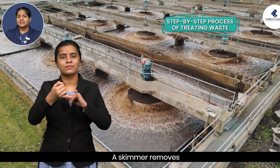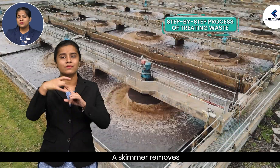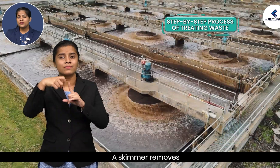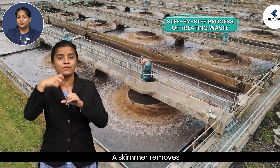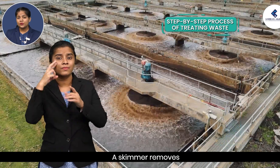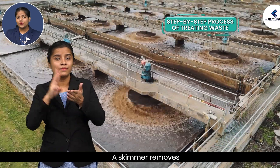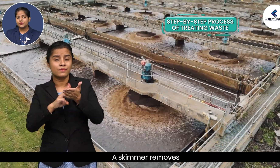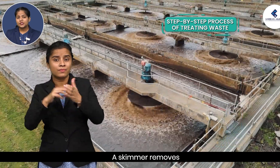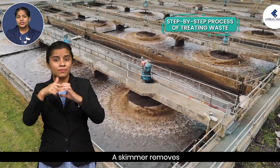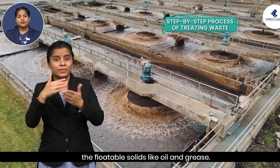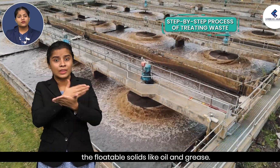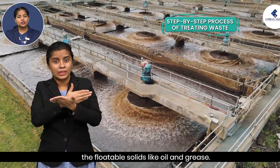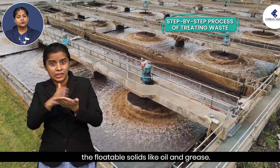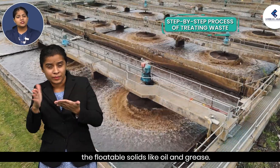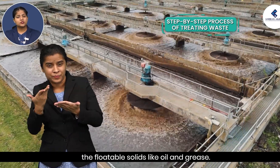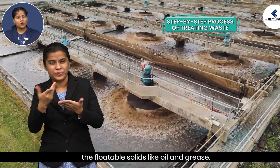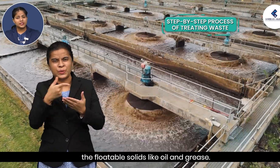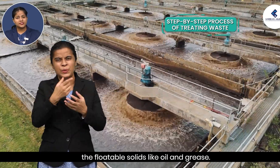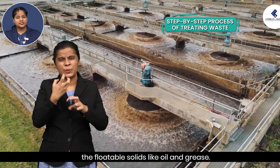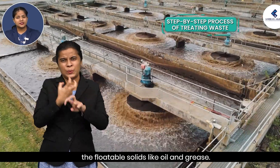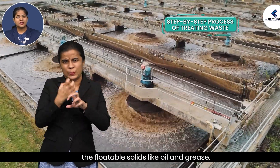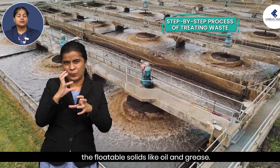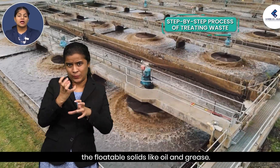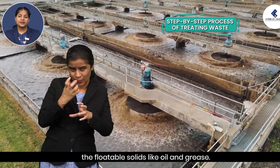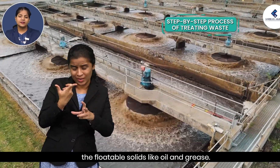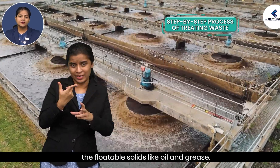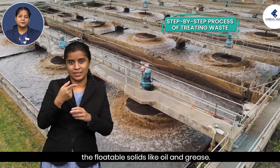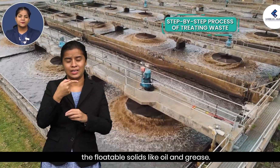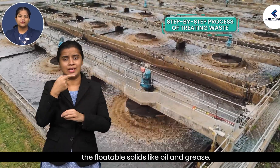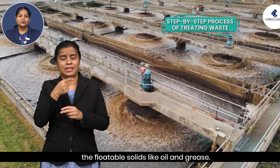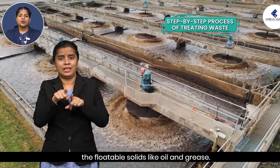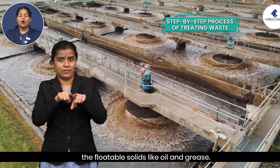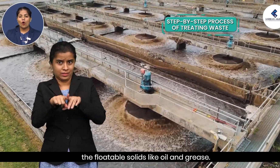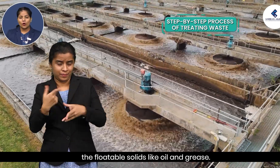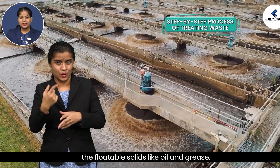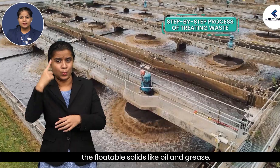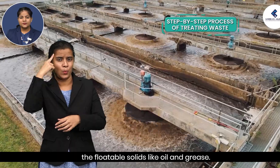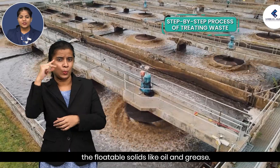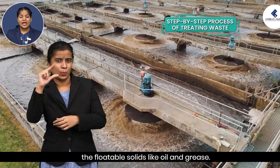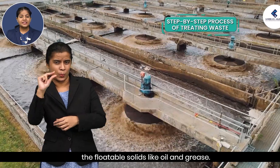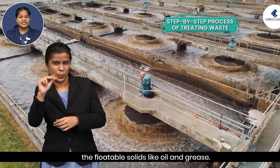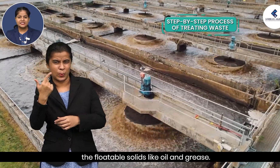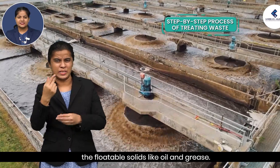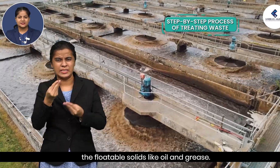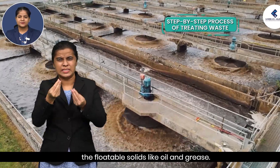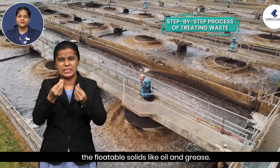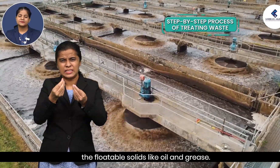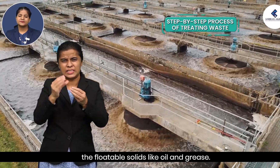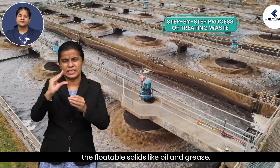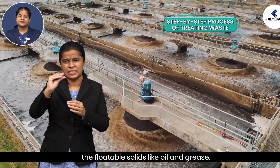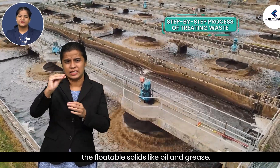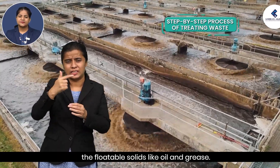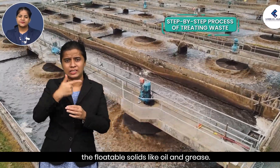A skimmer removes the floatable solids like oil and grease.